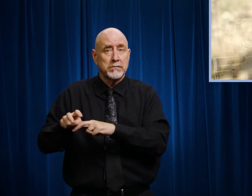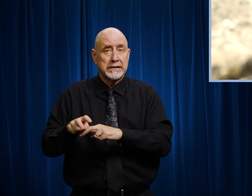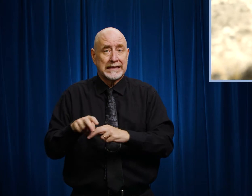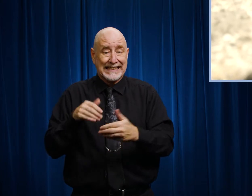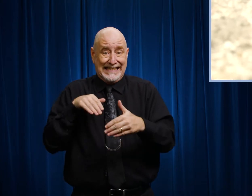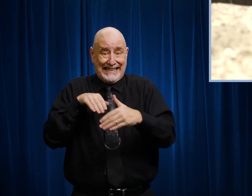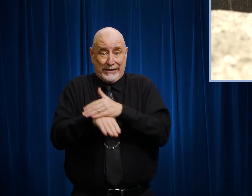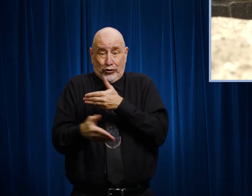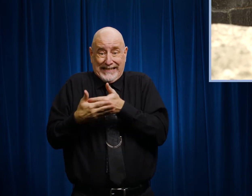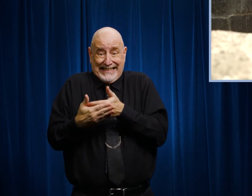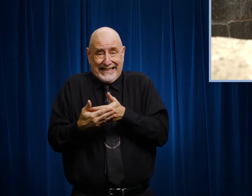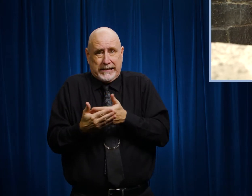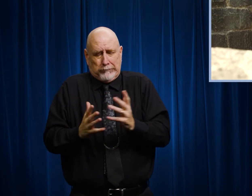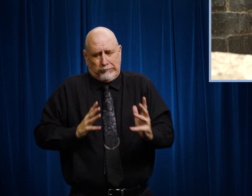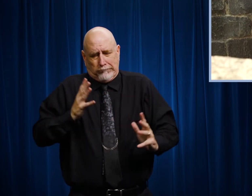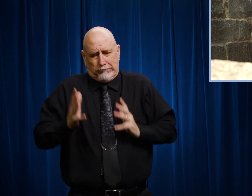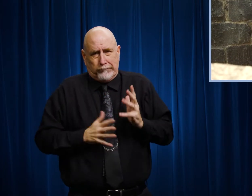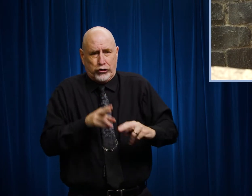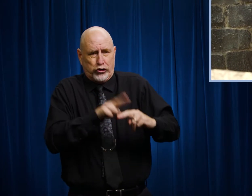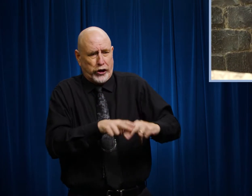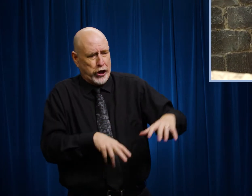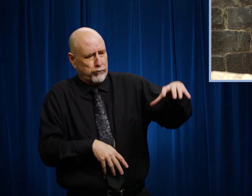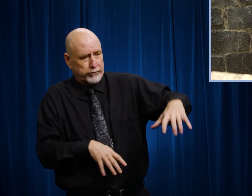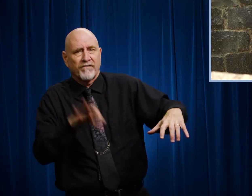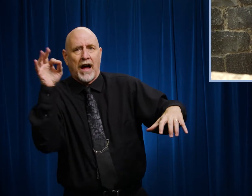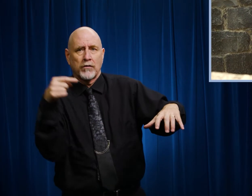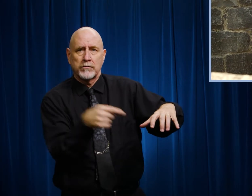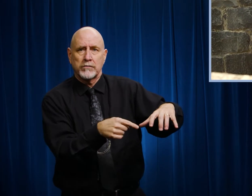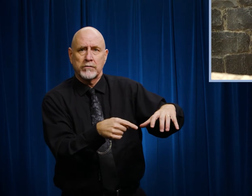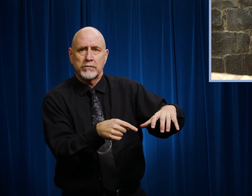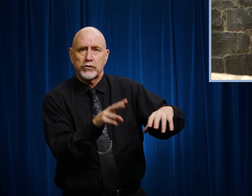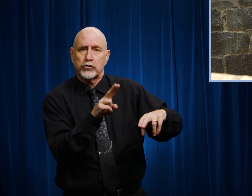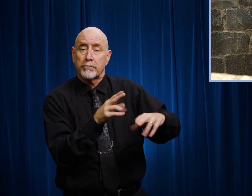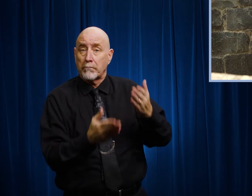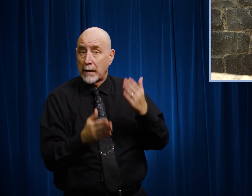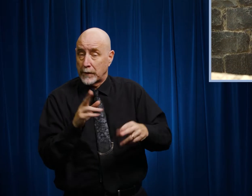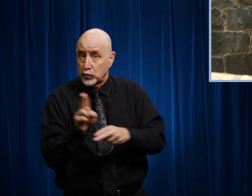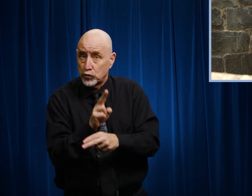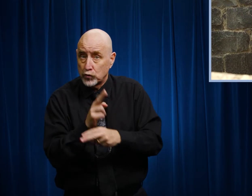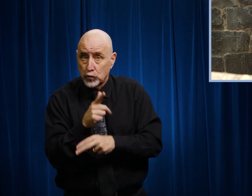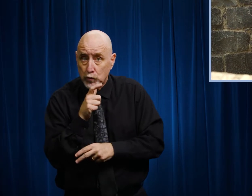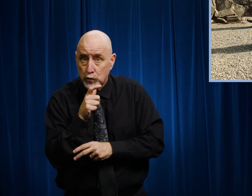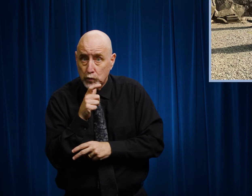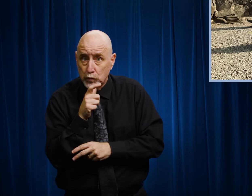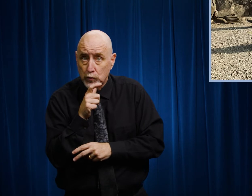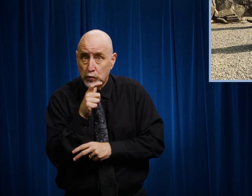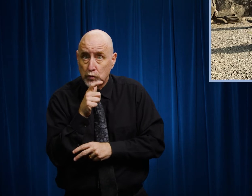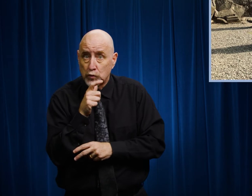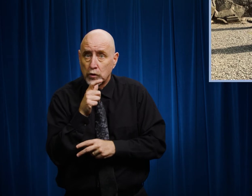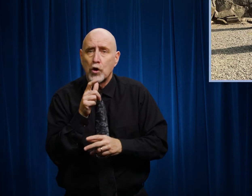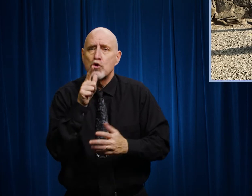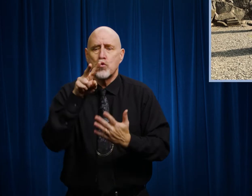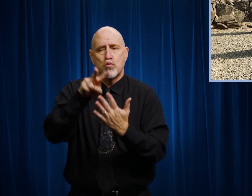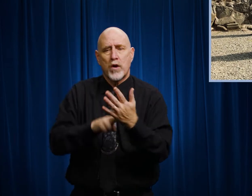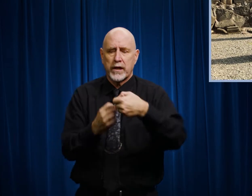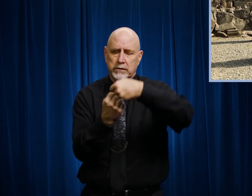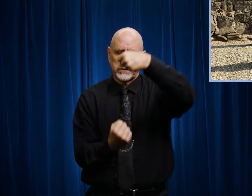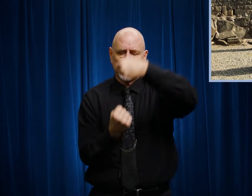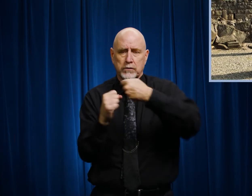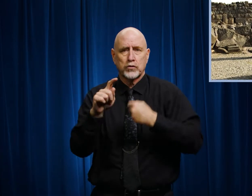the entrance, an elaborately decorated chair was discovered, used perhaps by those who publicly read from the